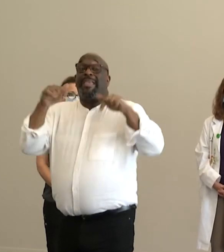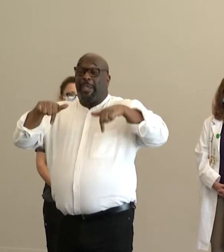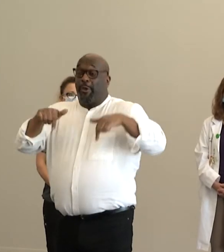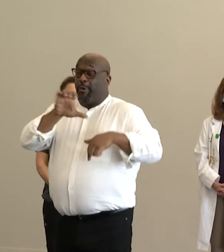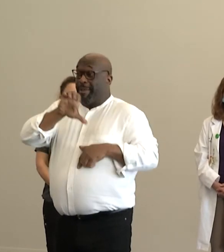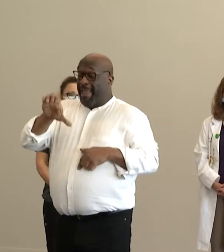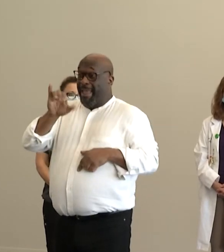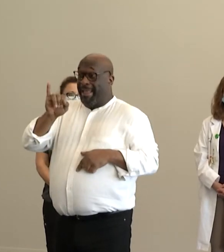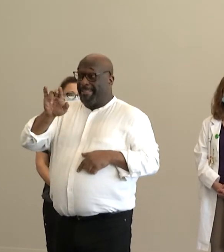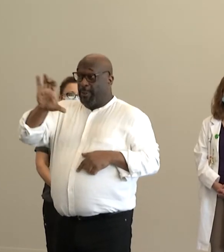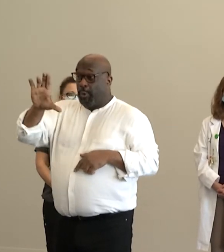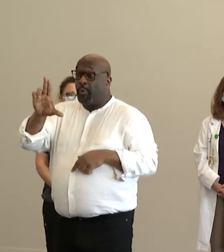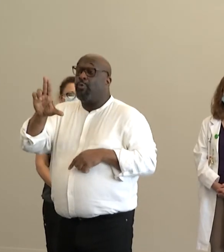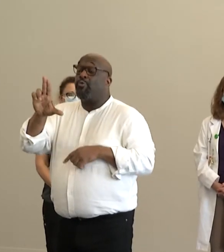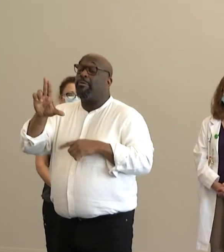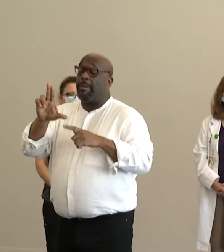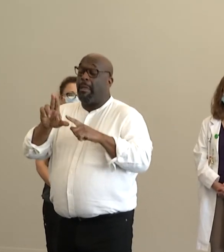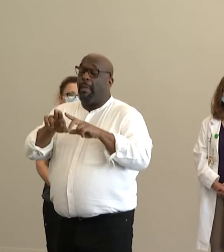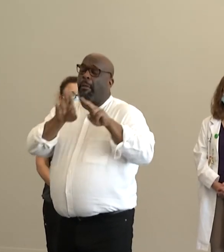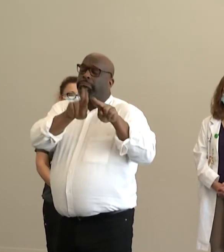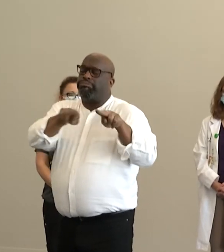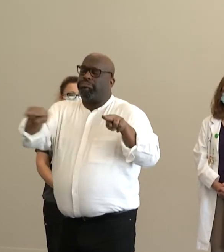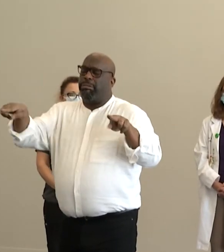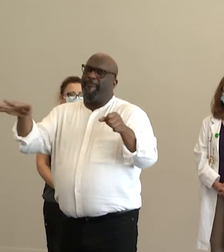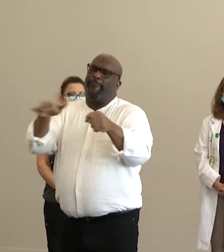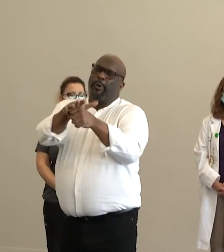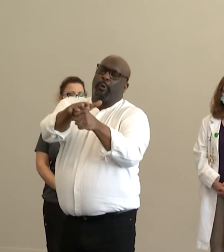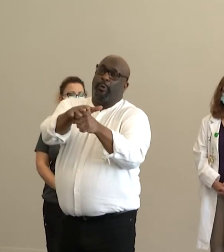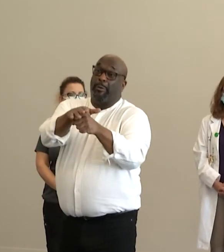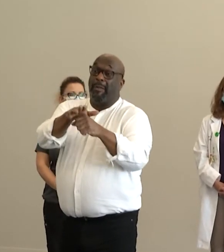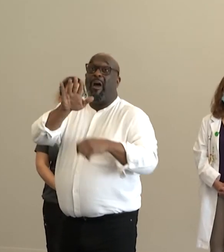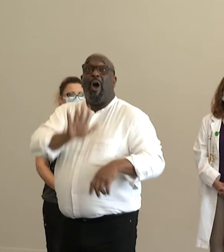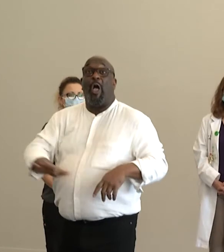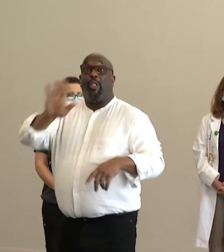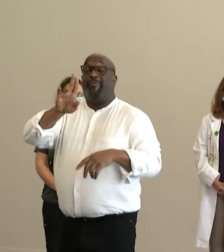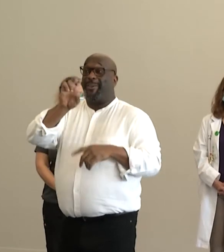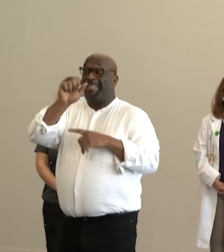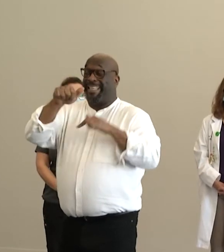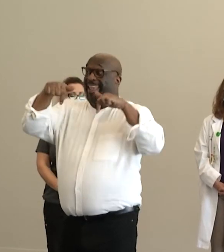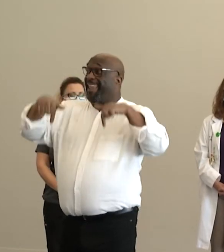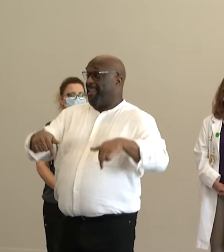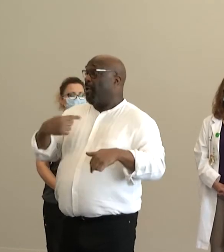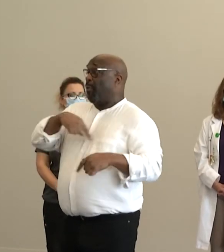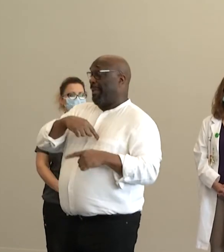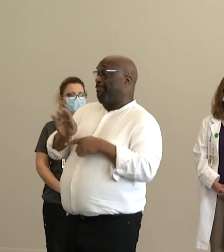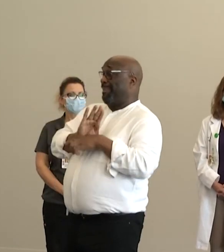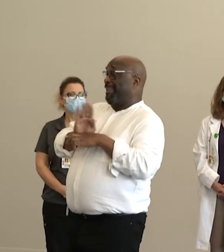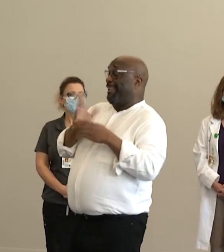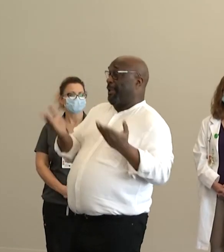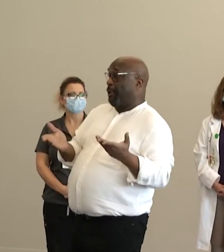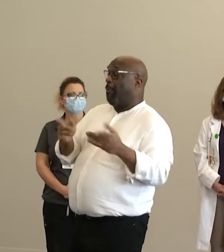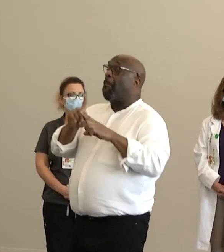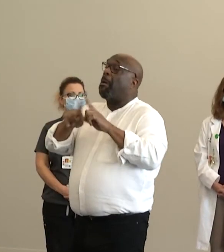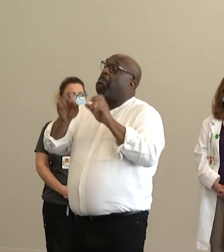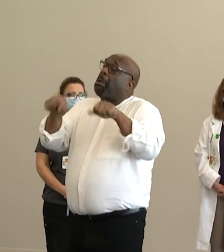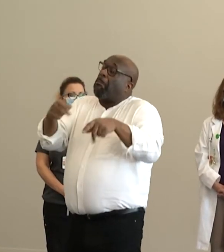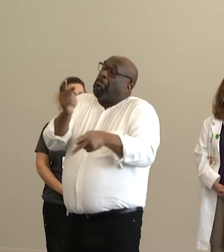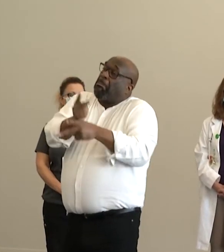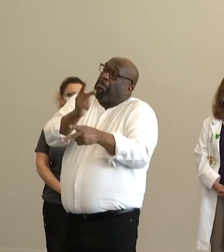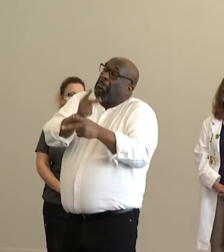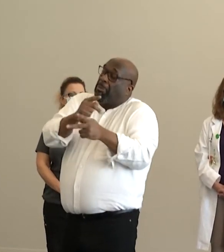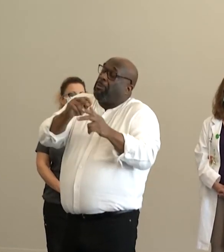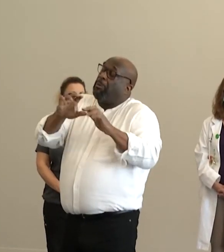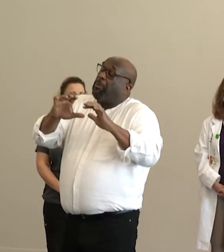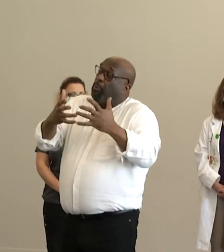full across the United States. Ours is as well, but they're managing. They're doing a great job.